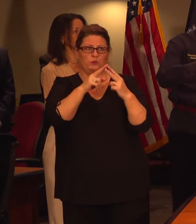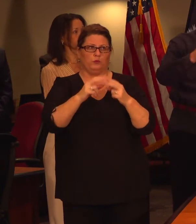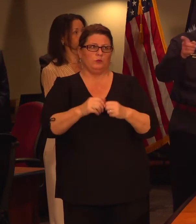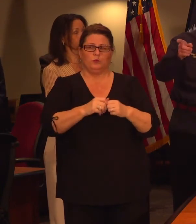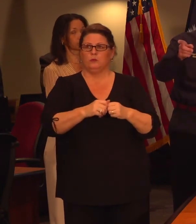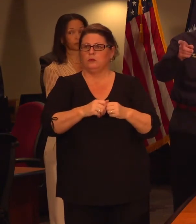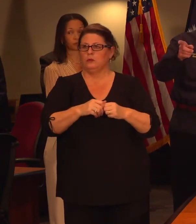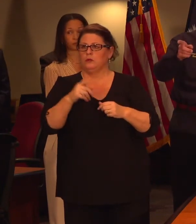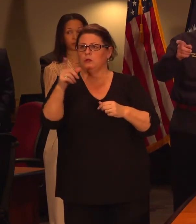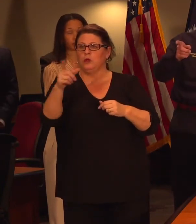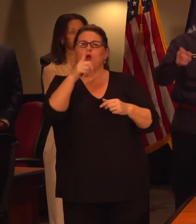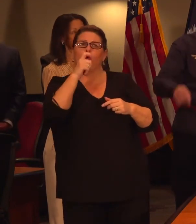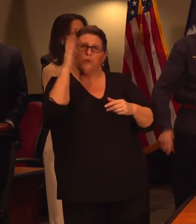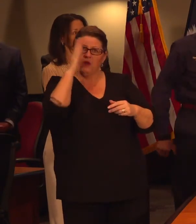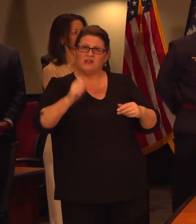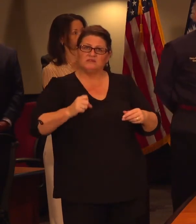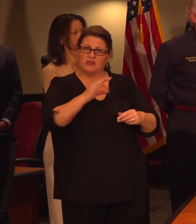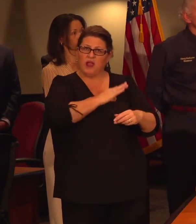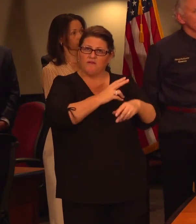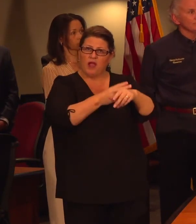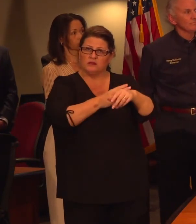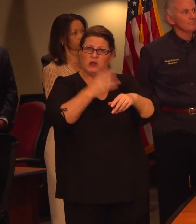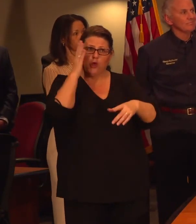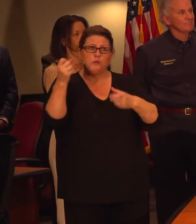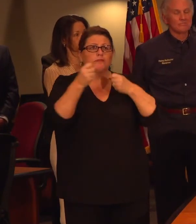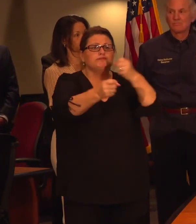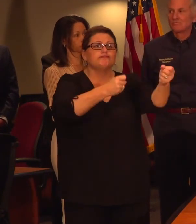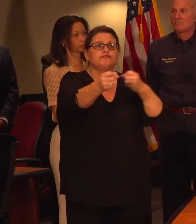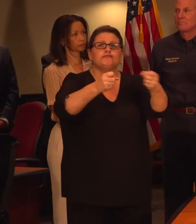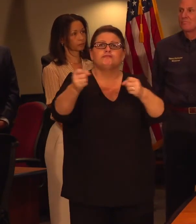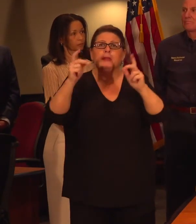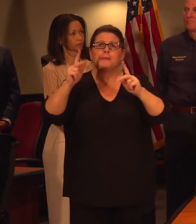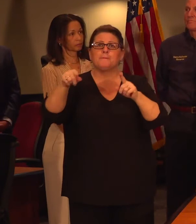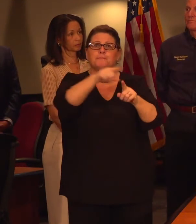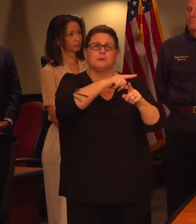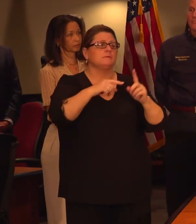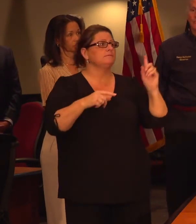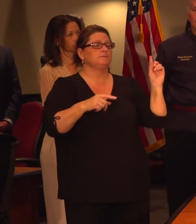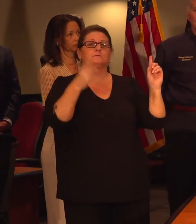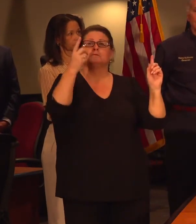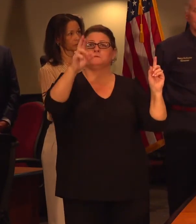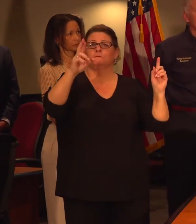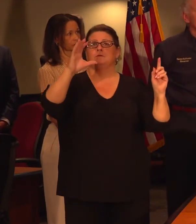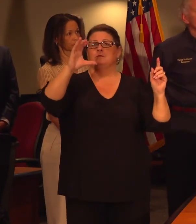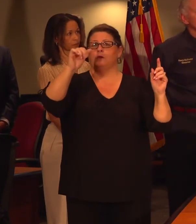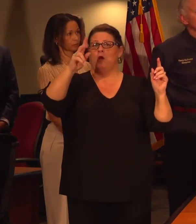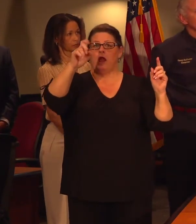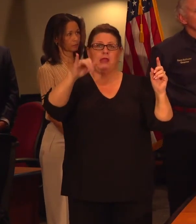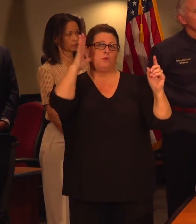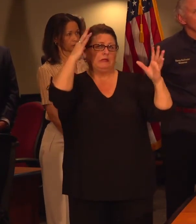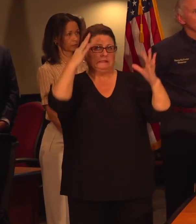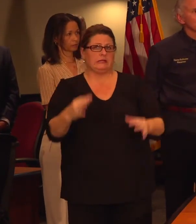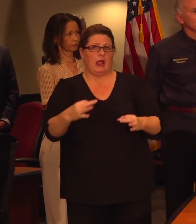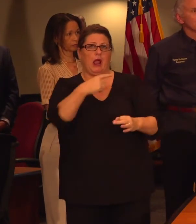general? Yeah, who's going to staff these hospitals when they open up? The staffing as identified by Dr. Cawley, all of this will be